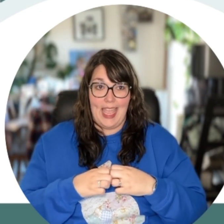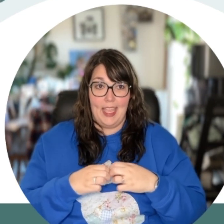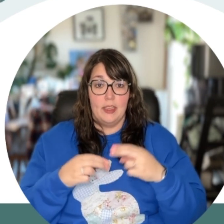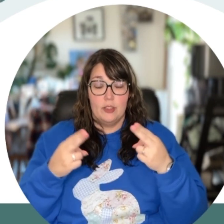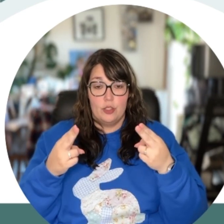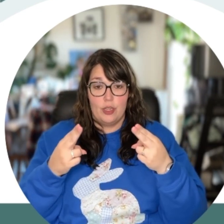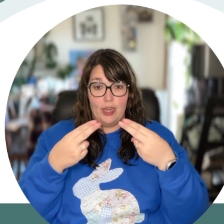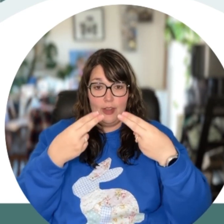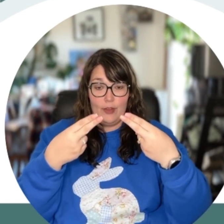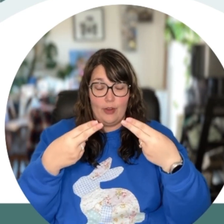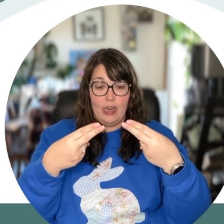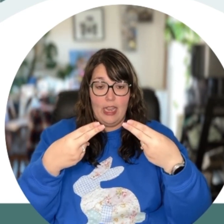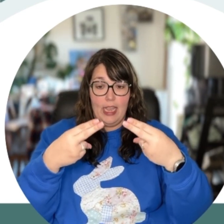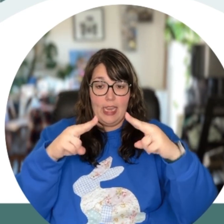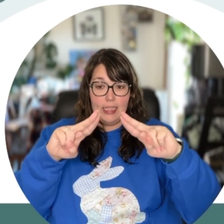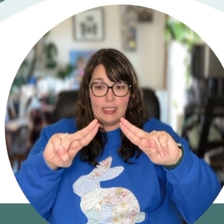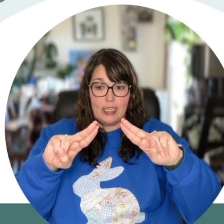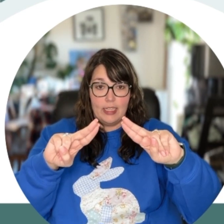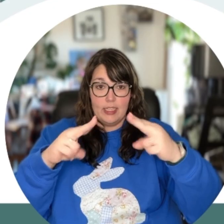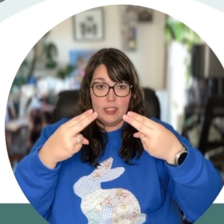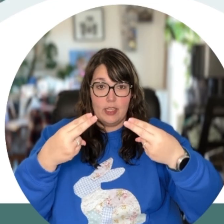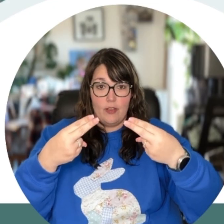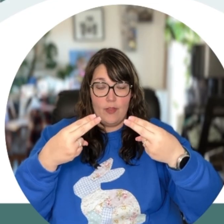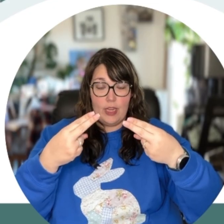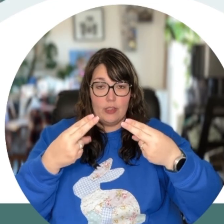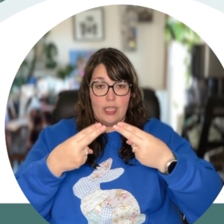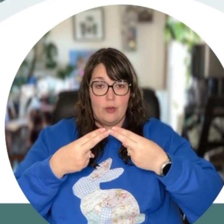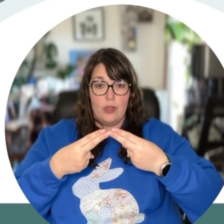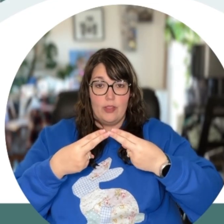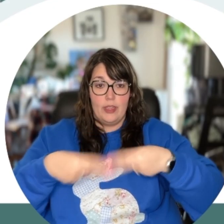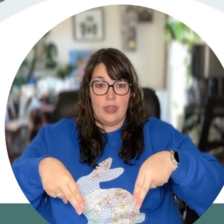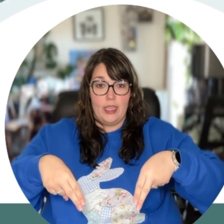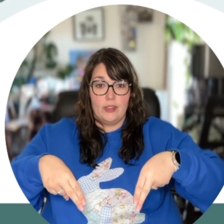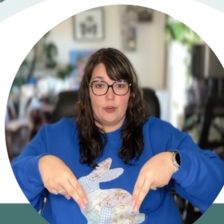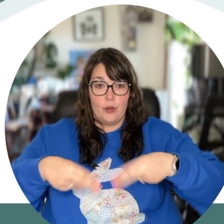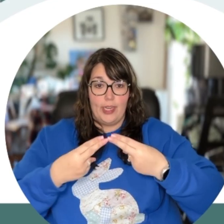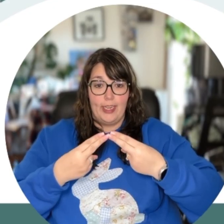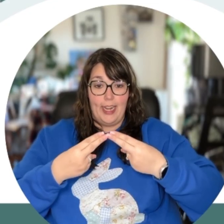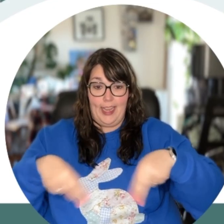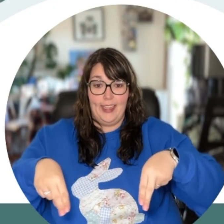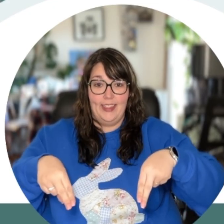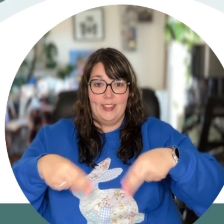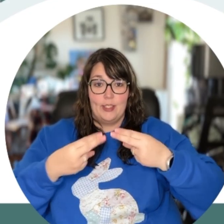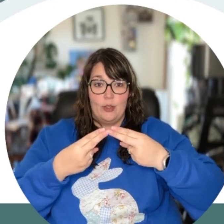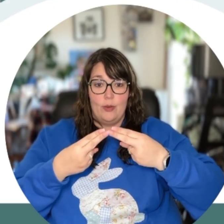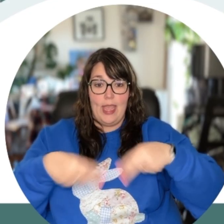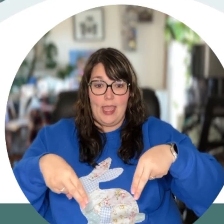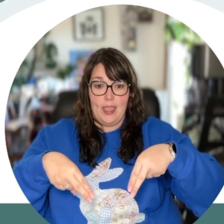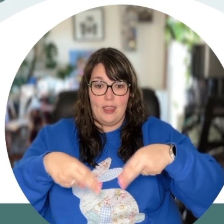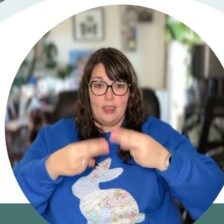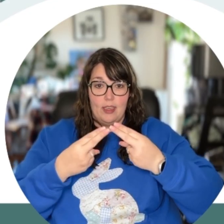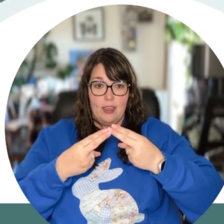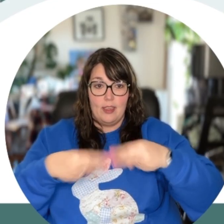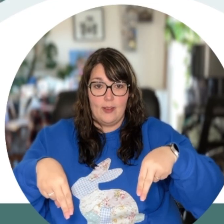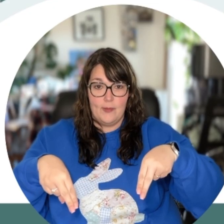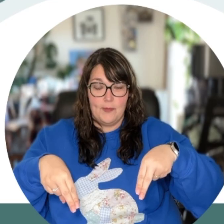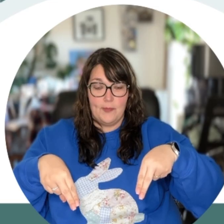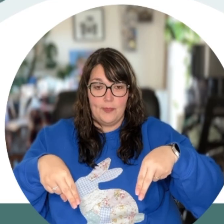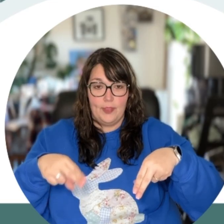is egg. So you're going to have your hands like this, fingers out, and then as if you're cracking an egg. So